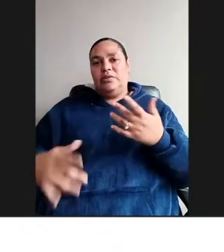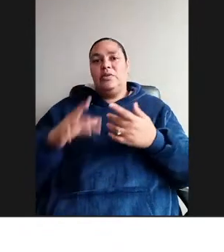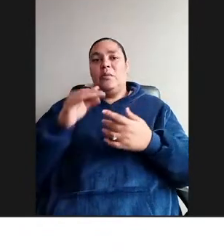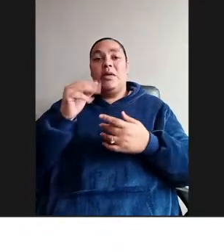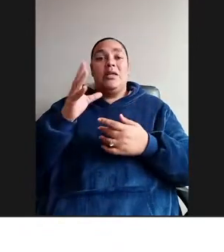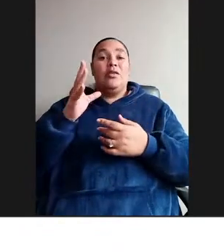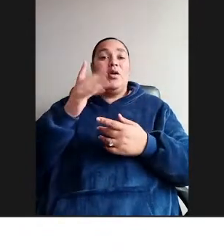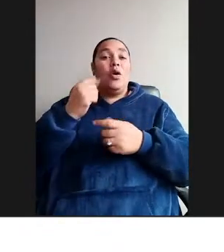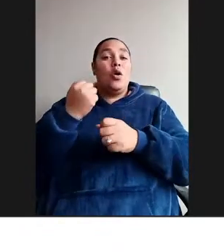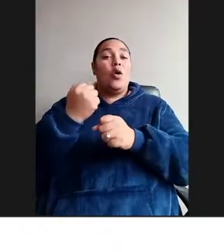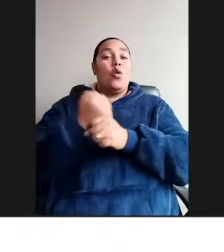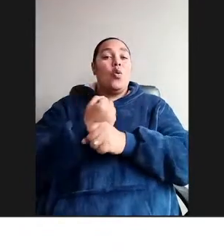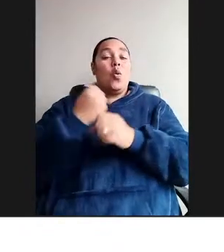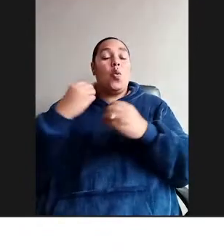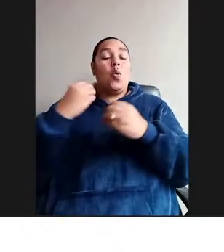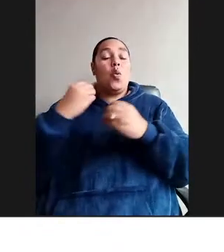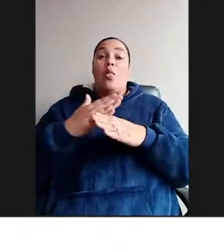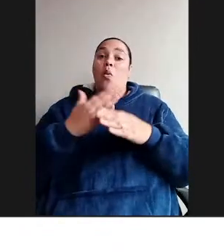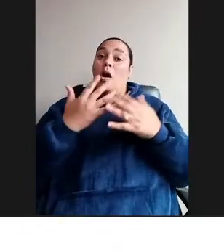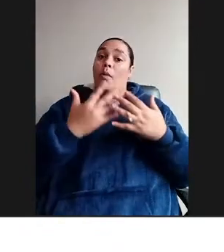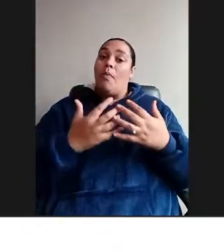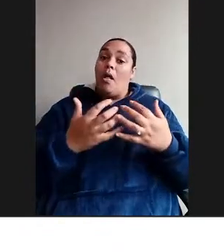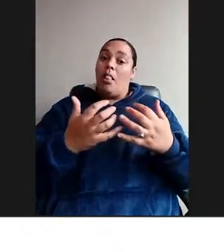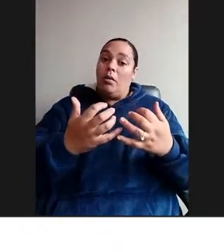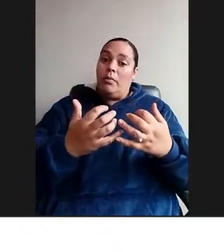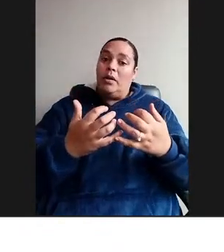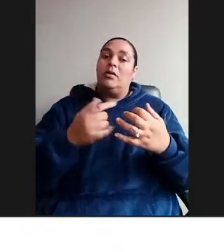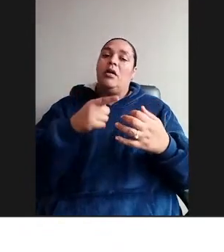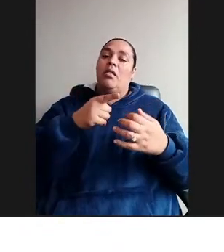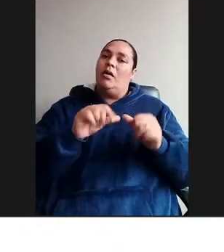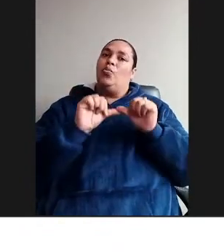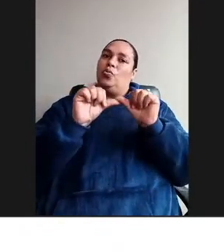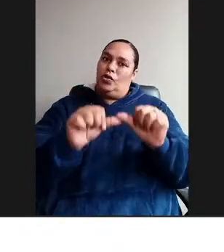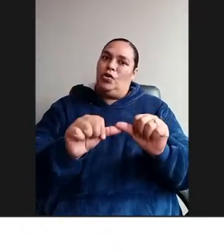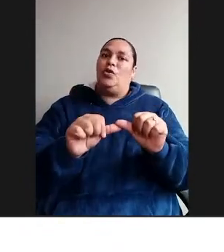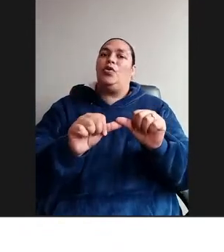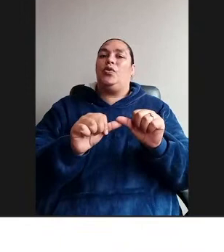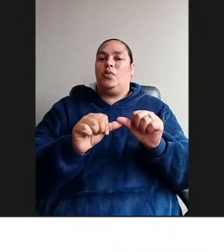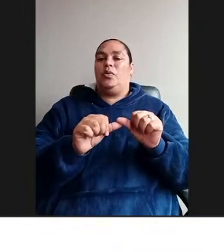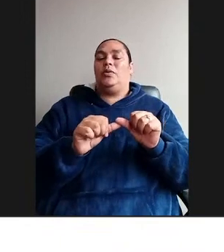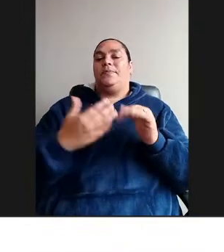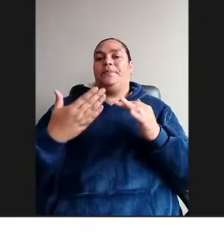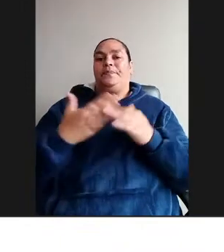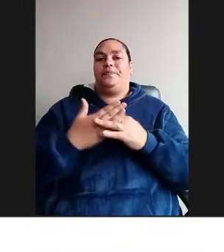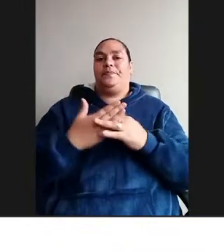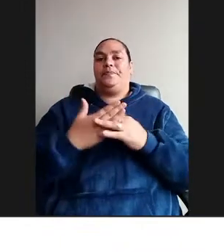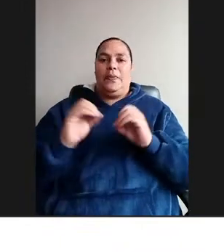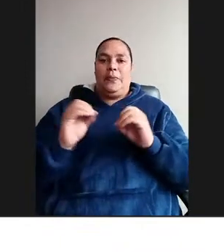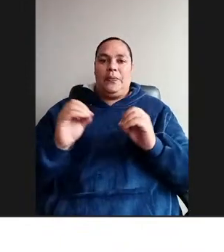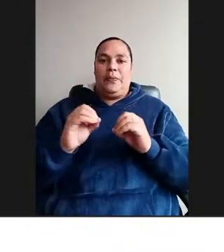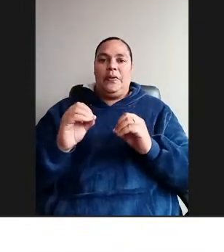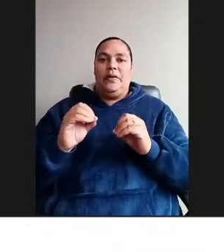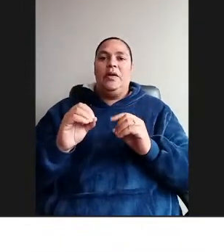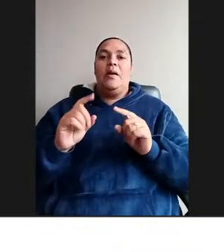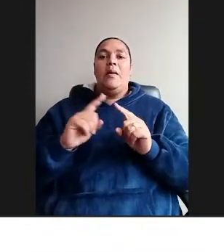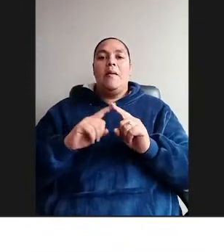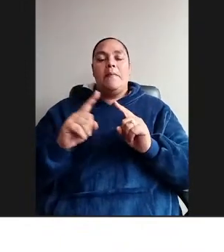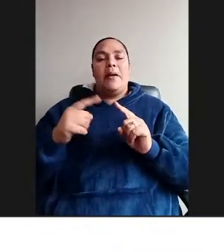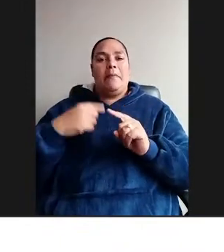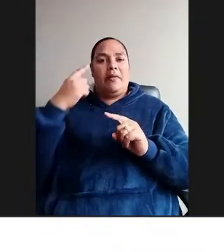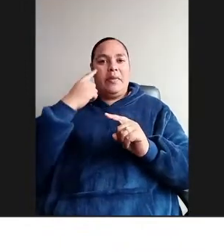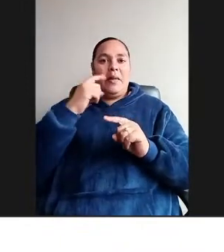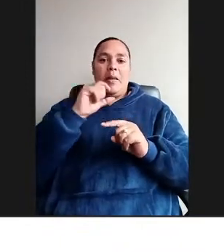as the work of Parliament had continued unabated. So I think when the